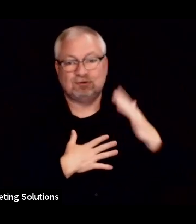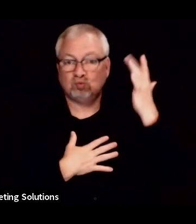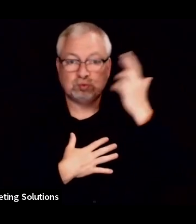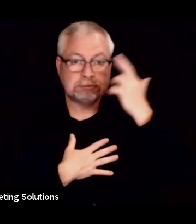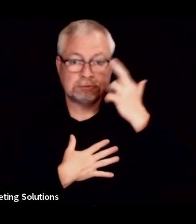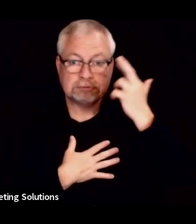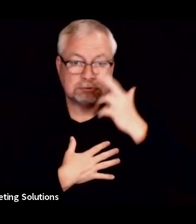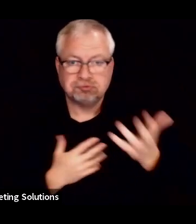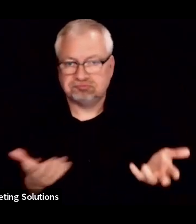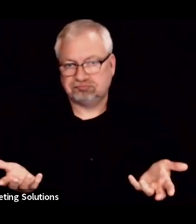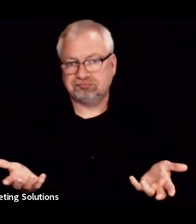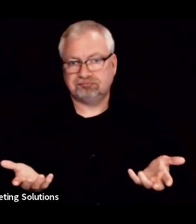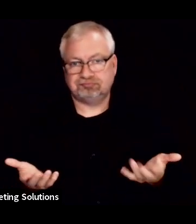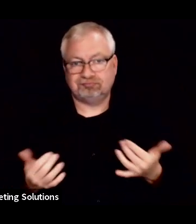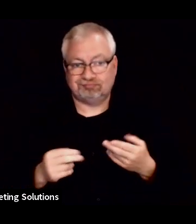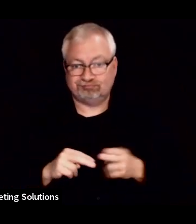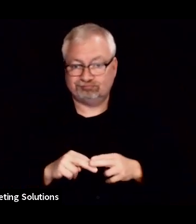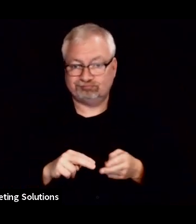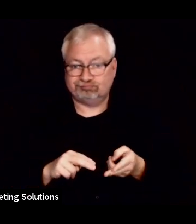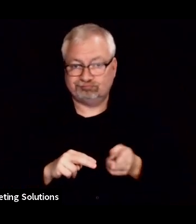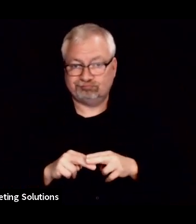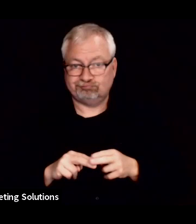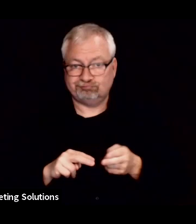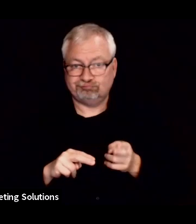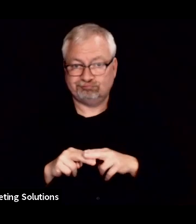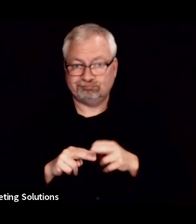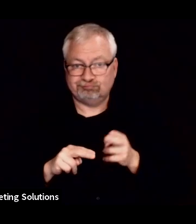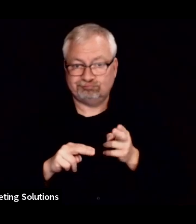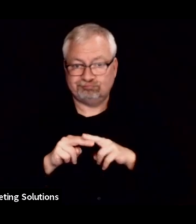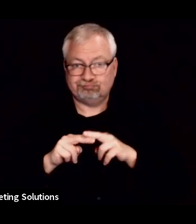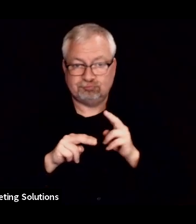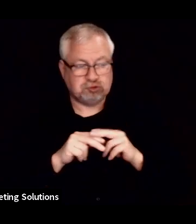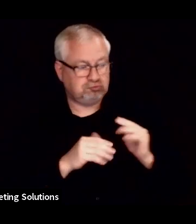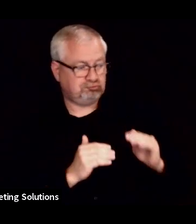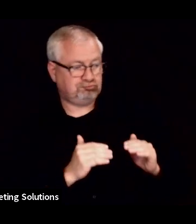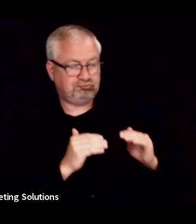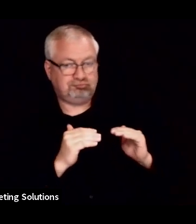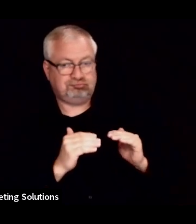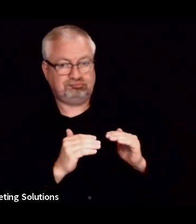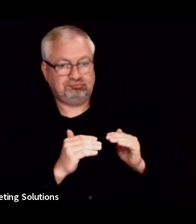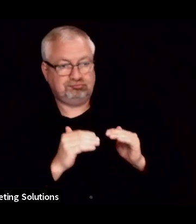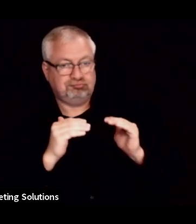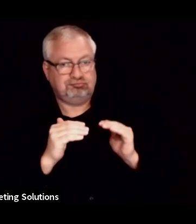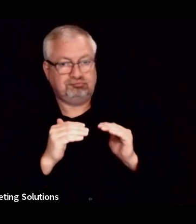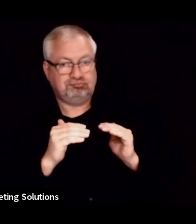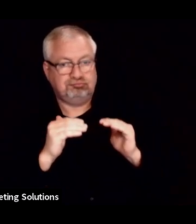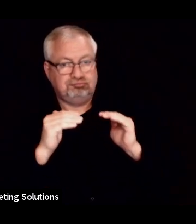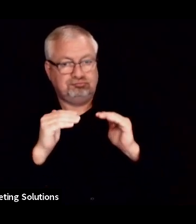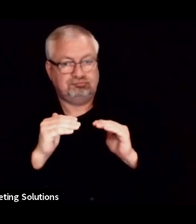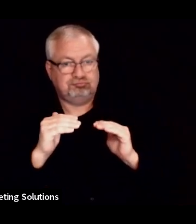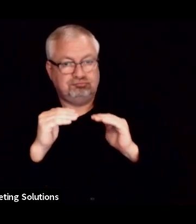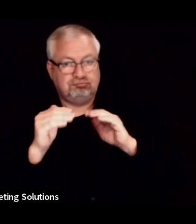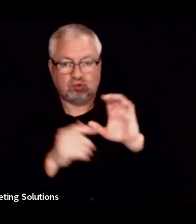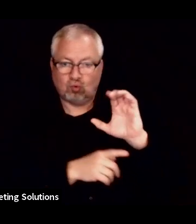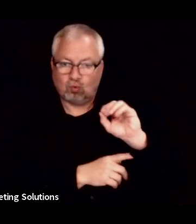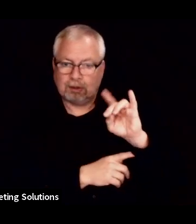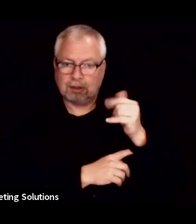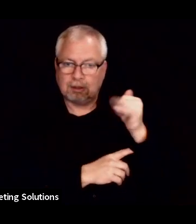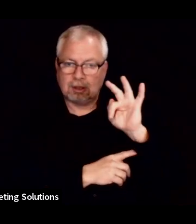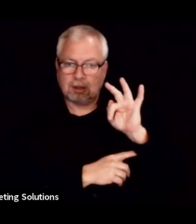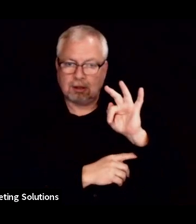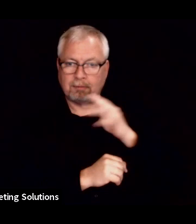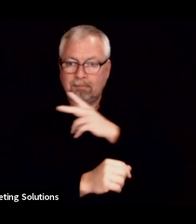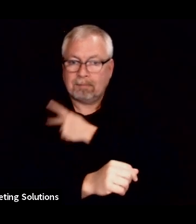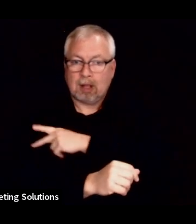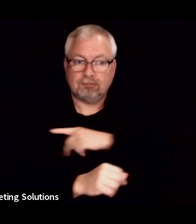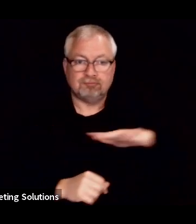it's been measured, but a steady increase in COVID patients, as well as other serious